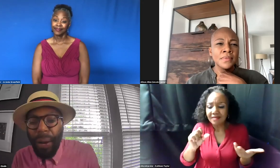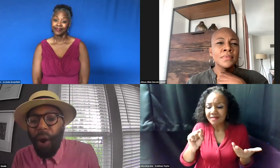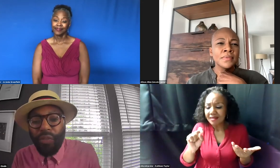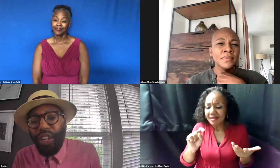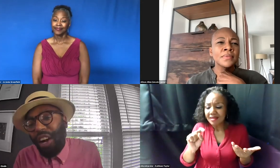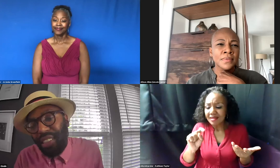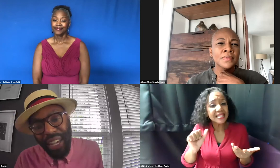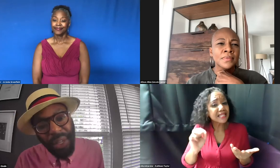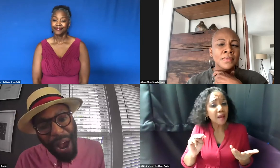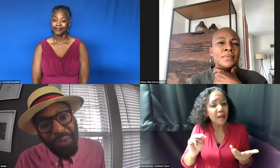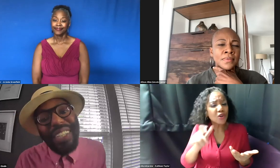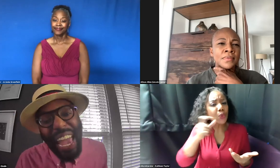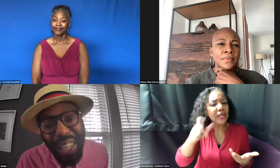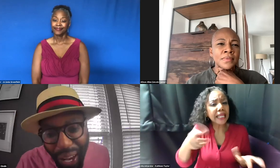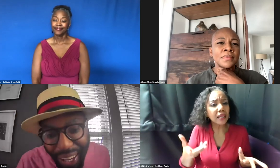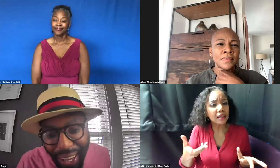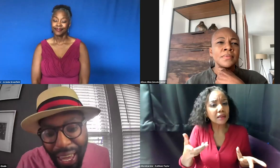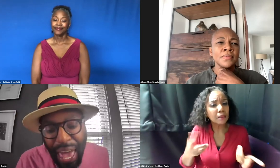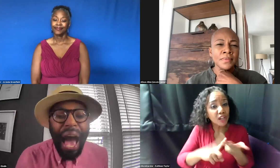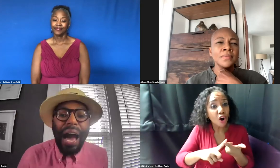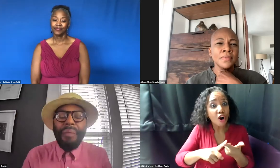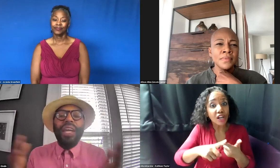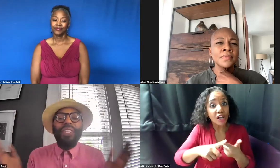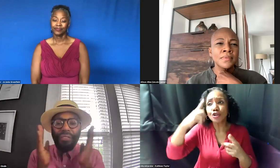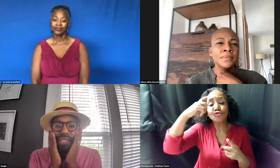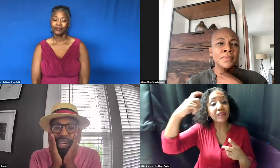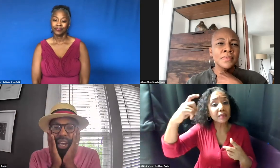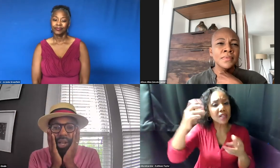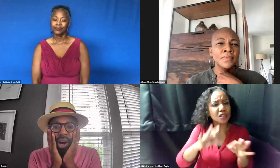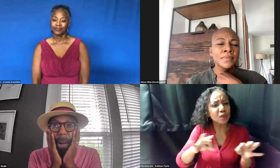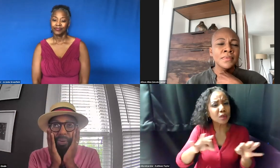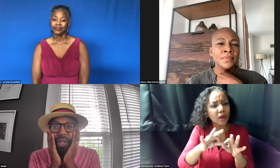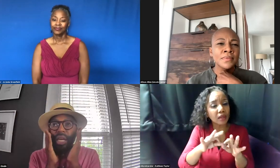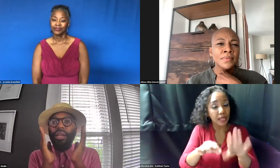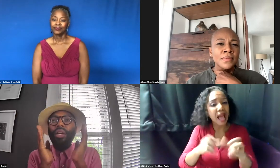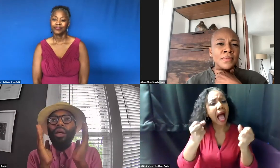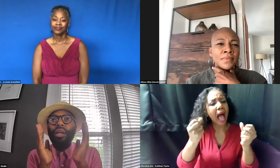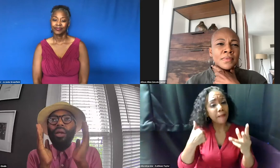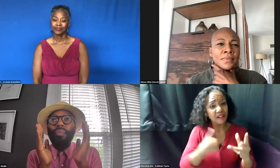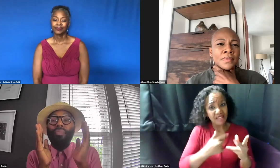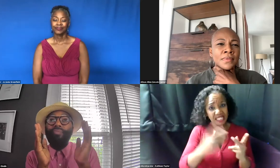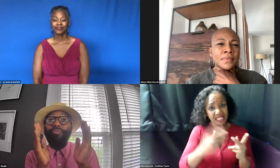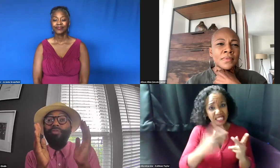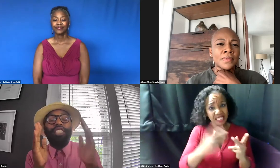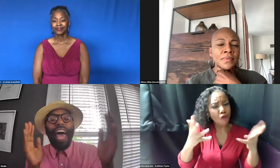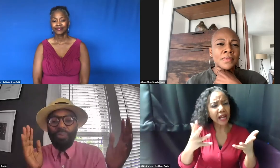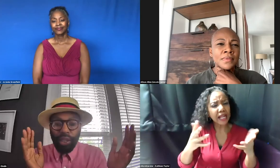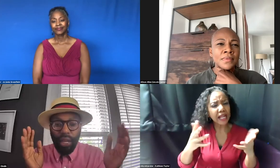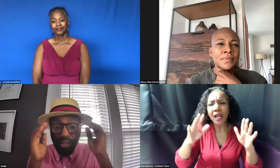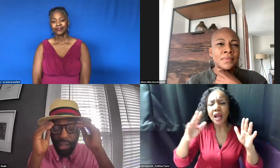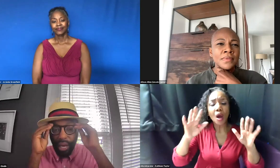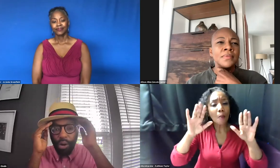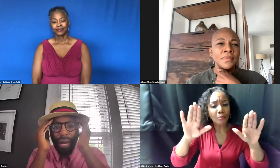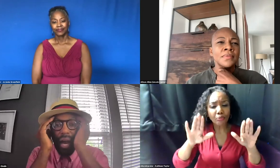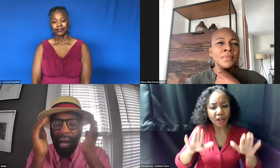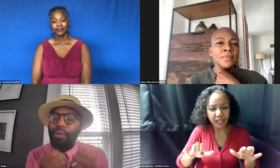because that would have been a part of what the artistic enterprise was anyway. Mm-hmm. How many of us have seen a brilliant jazz musician